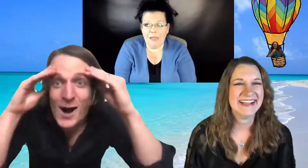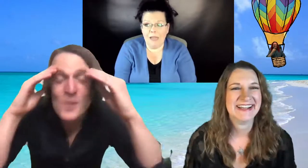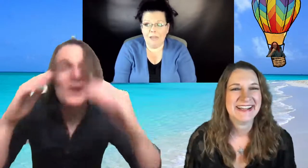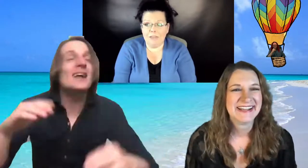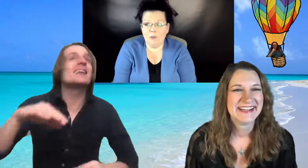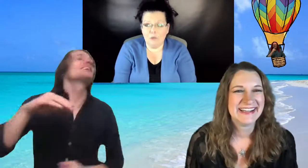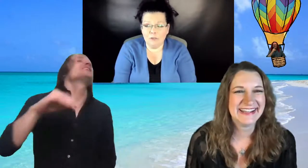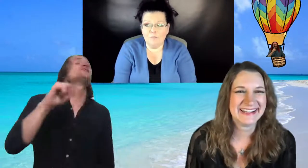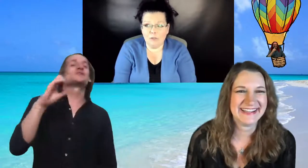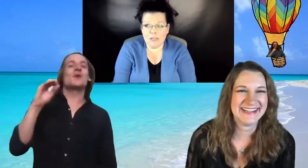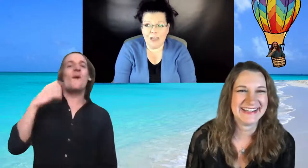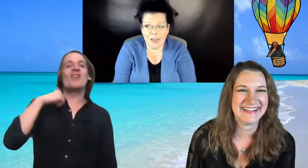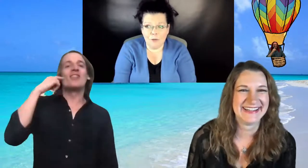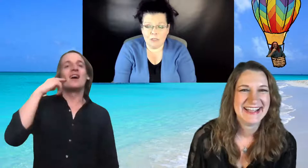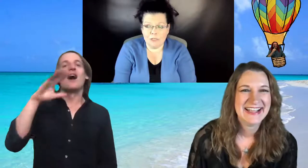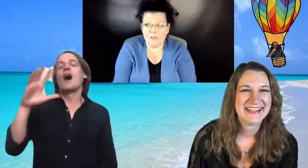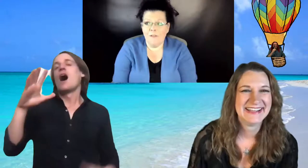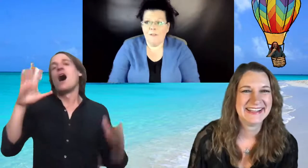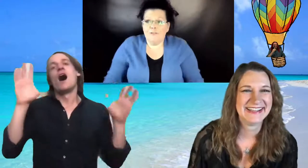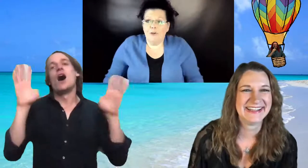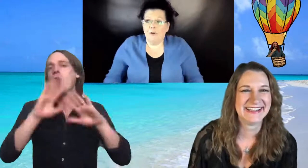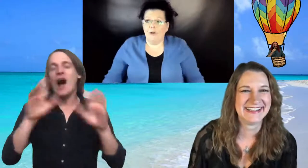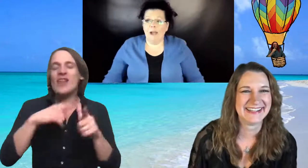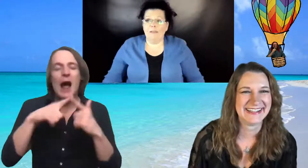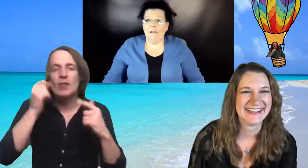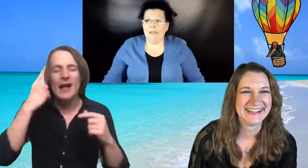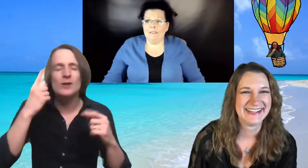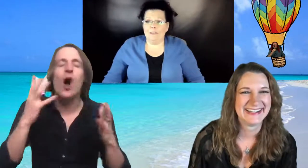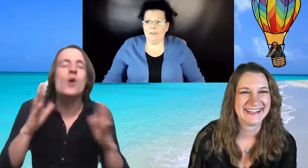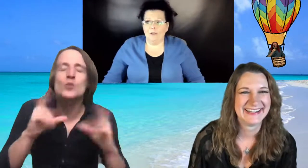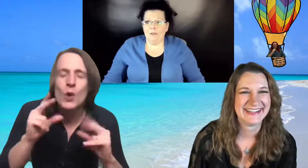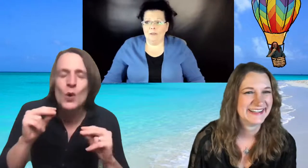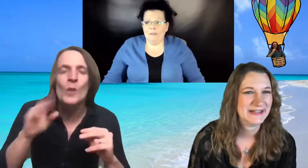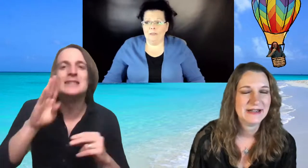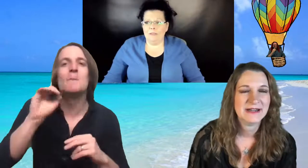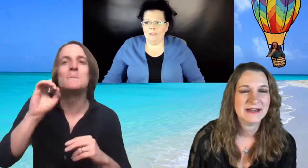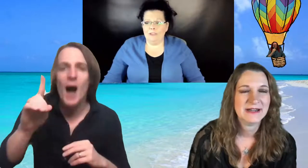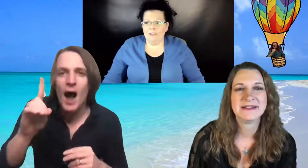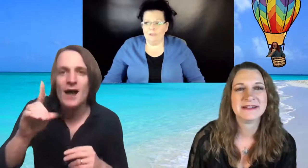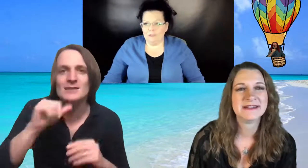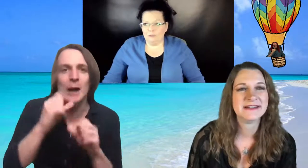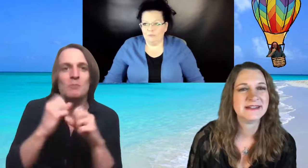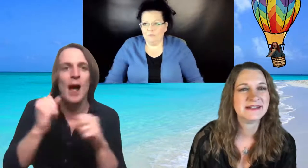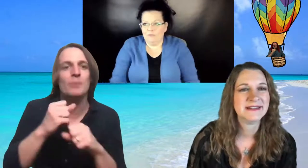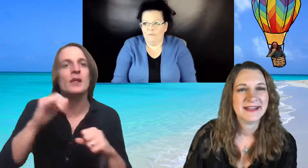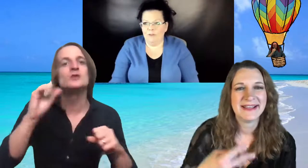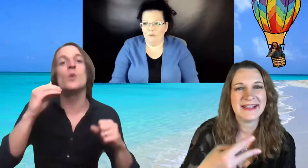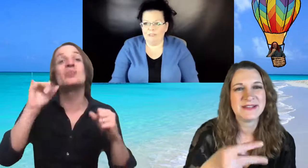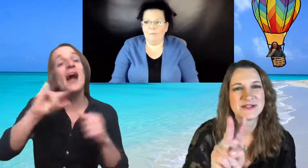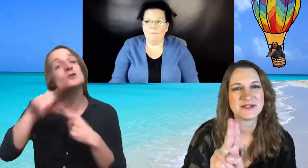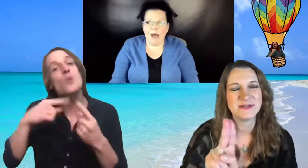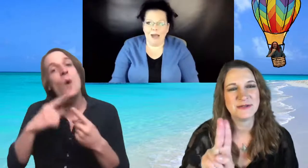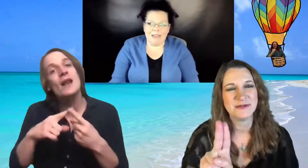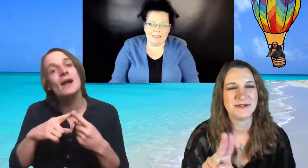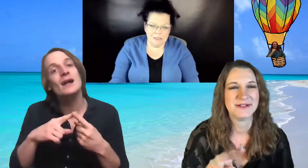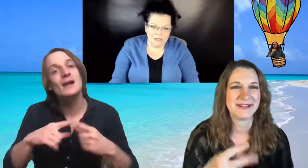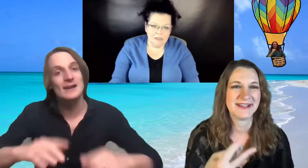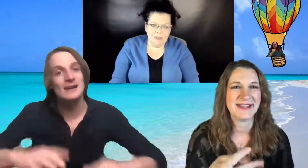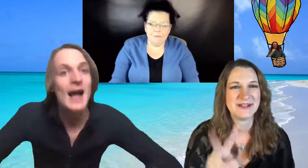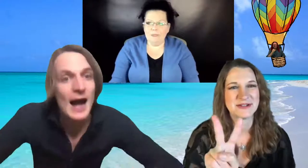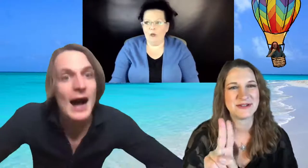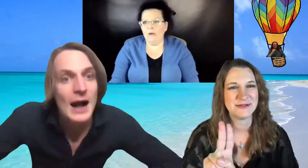body. And I totally freaked out. So I said, no, I mean, that's just a little brief, you know, it's a